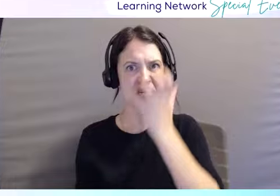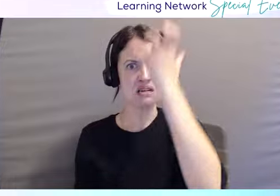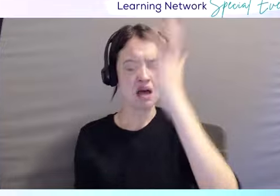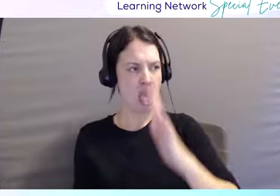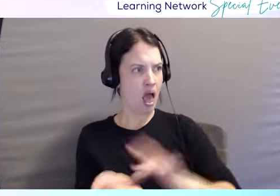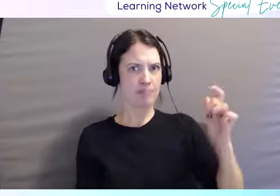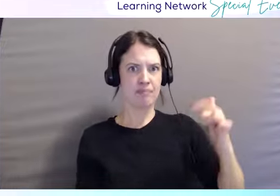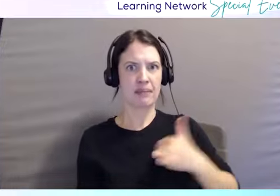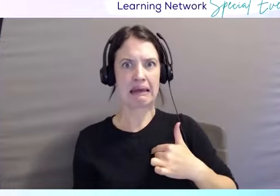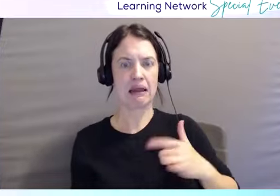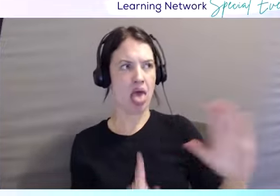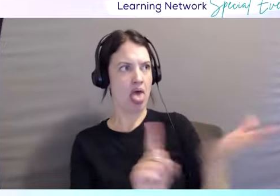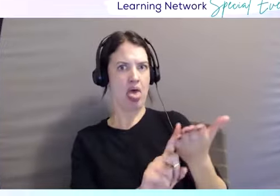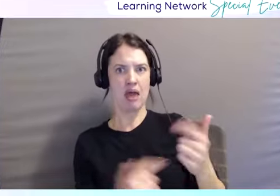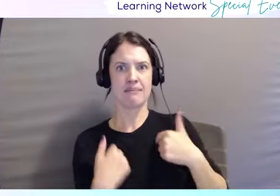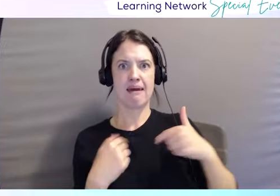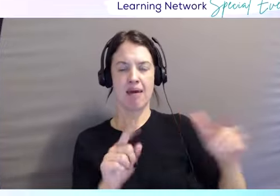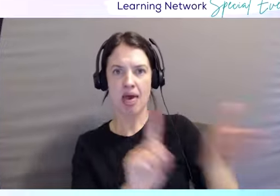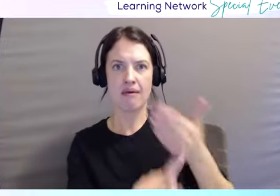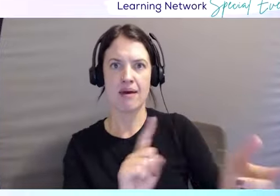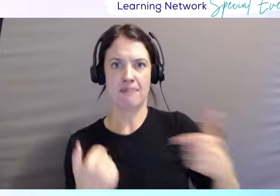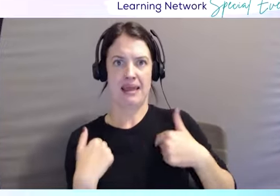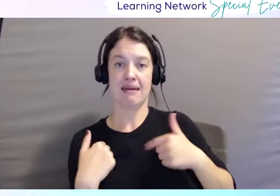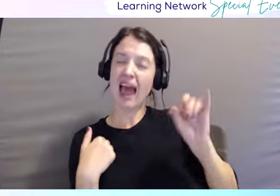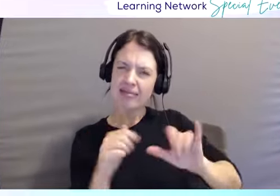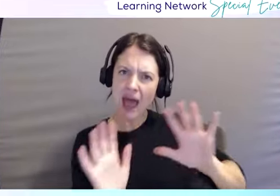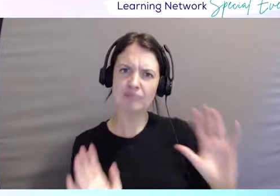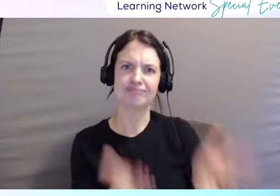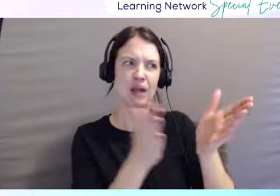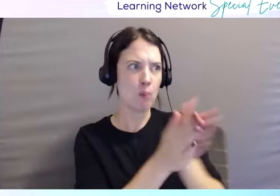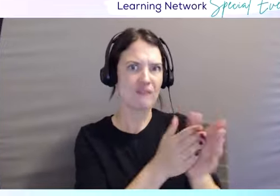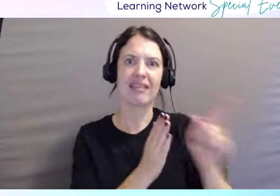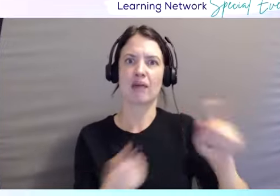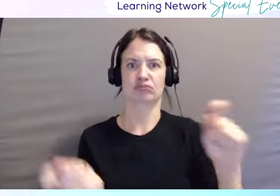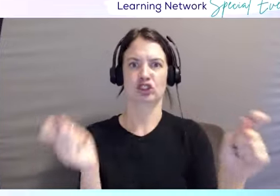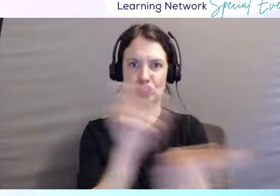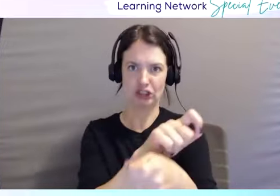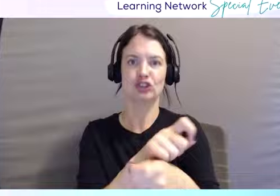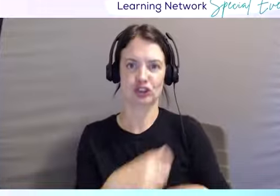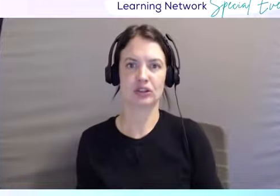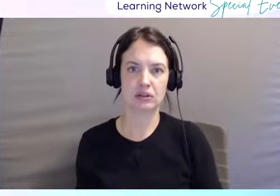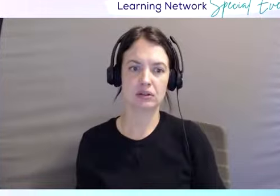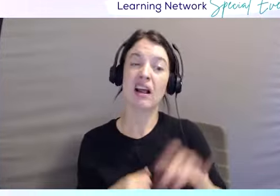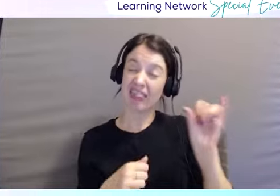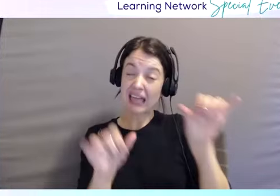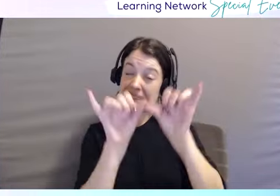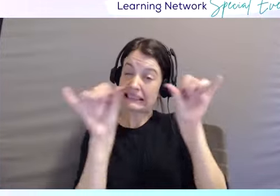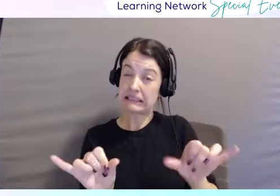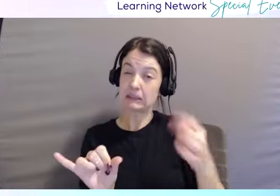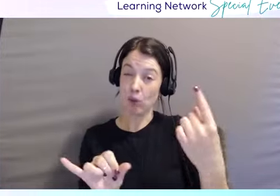did serve as motivation for them to change. So that is a big system one. But there are many other levels of